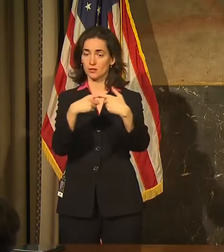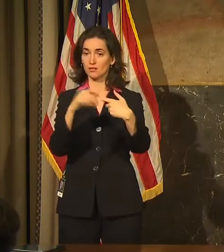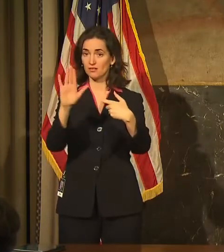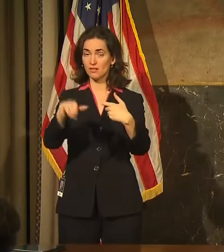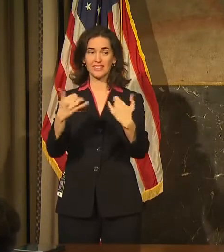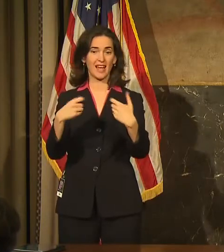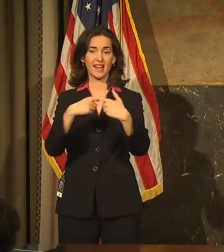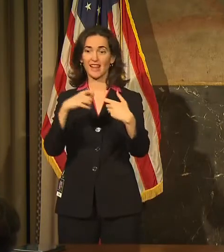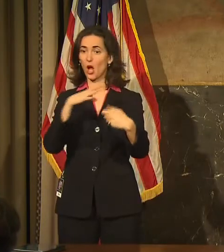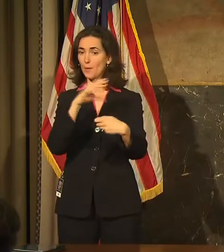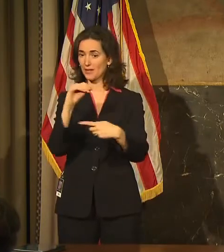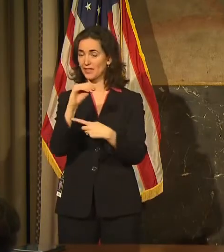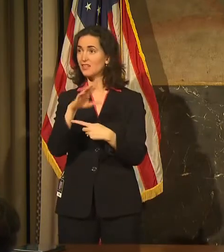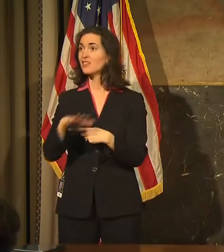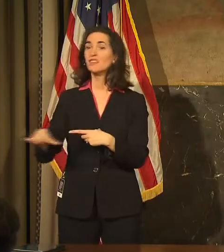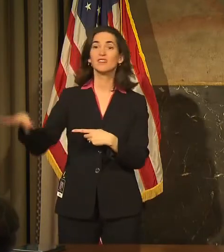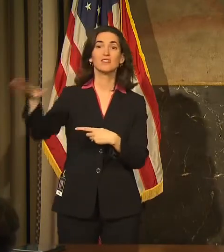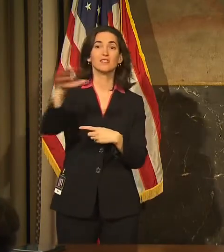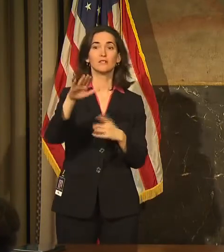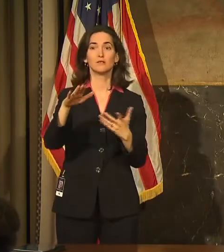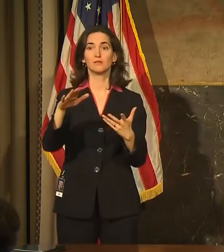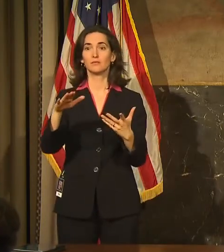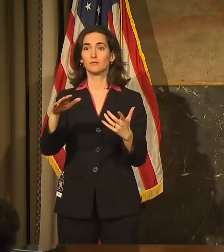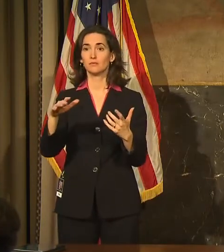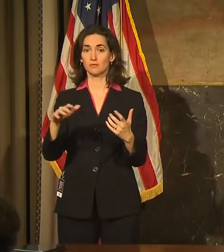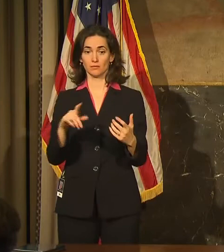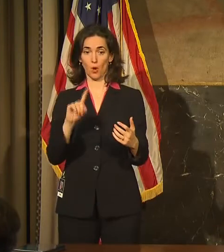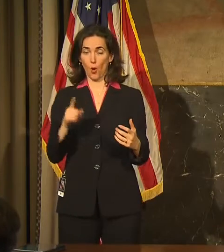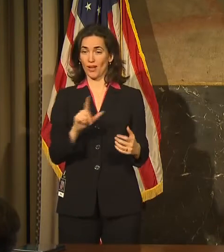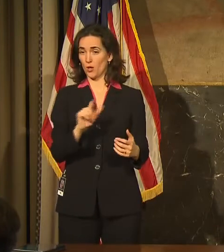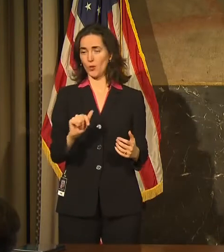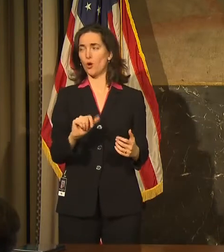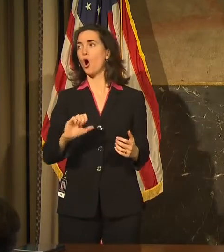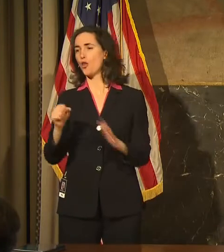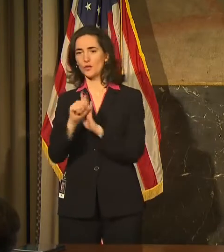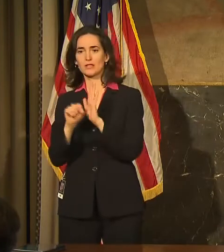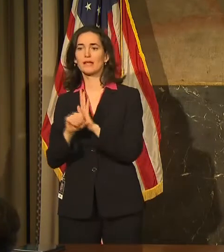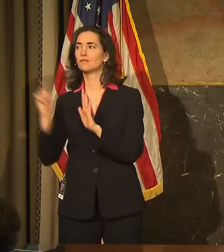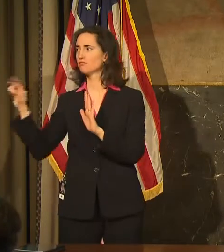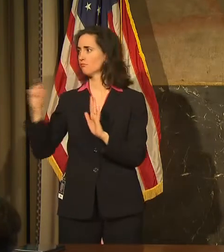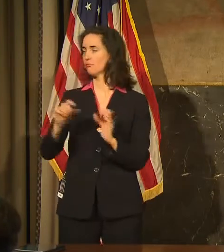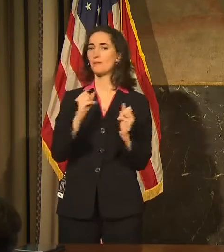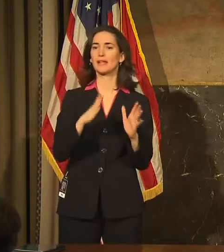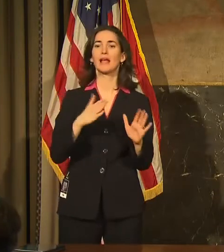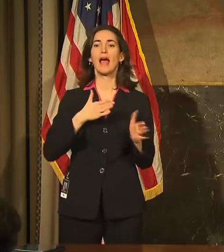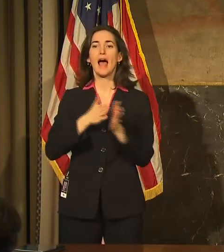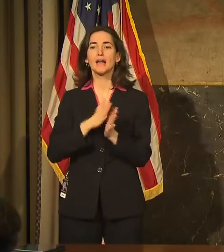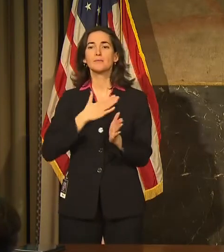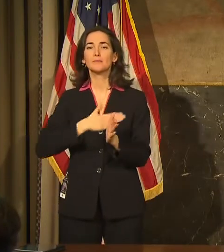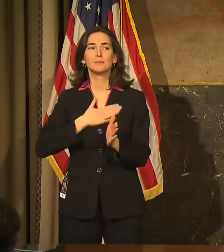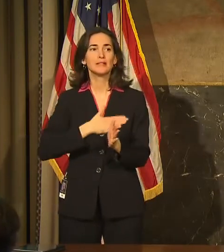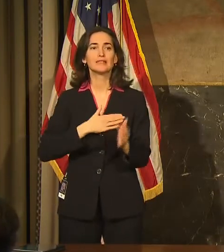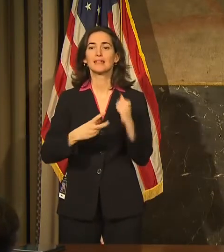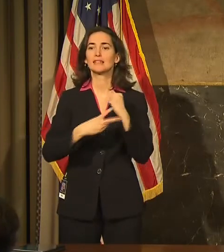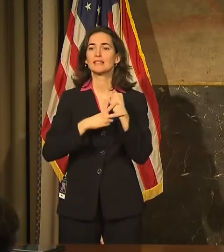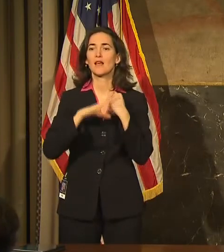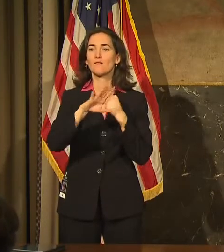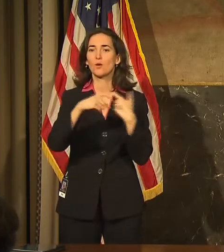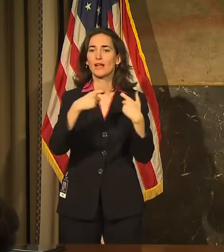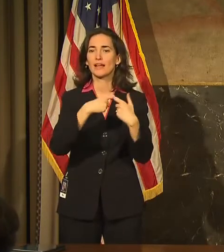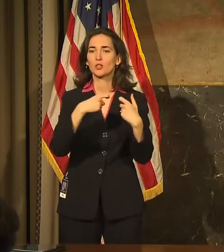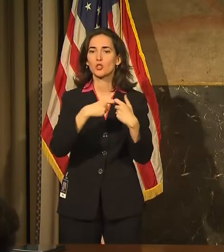asking folks here in Louisiana, really this is happening across a big part of the country, to conserve power. We've had a